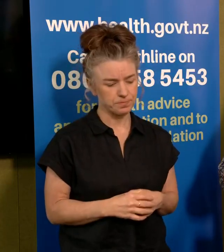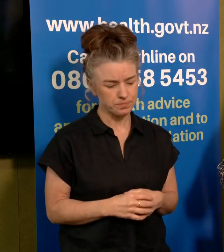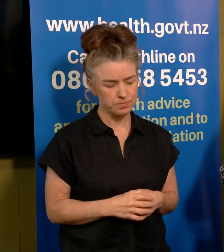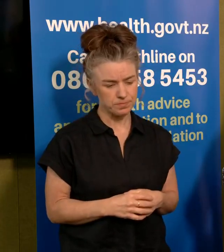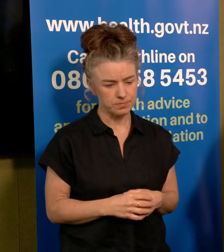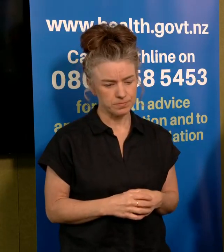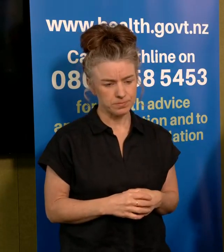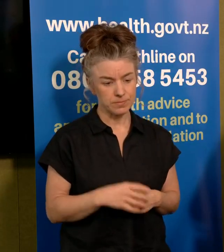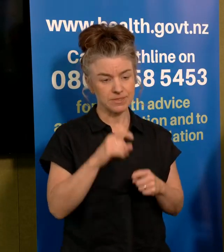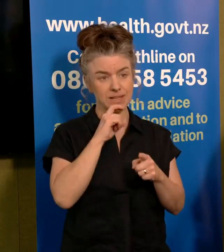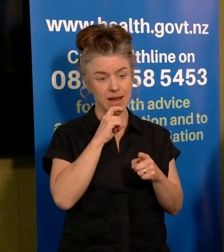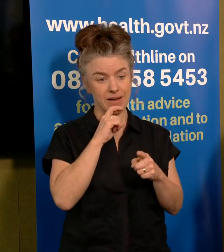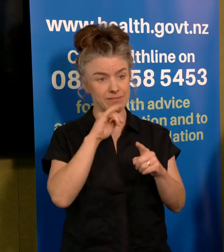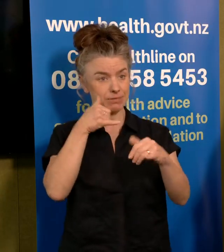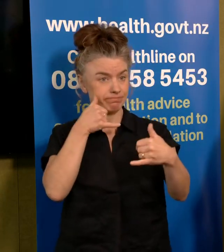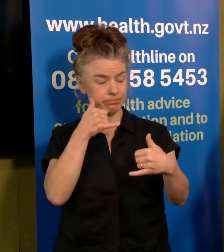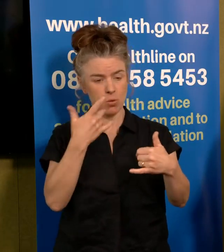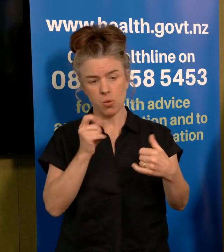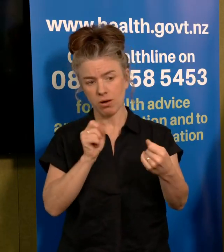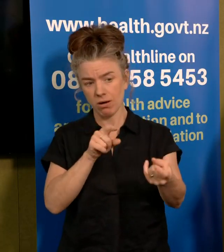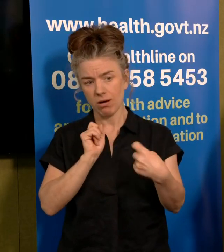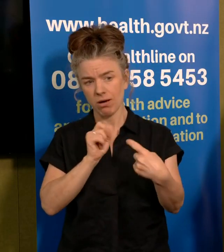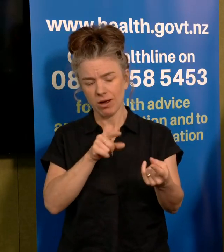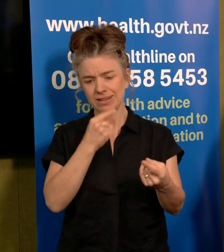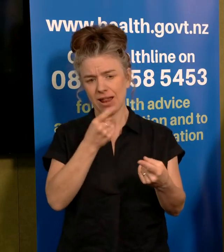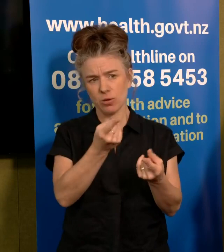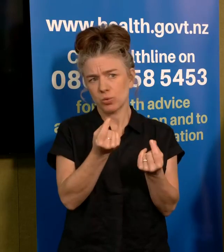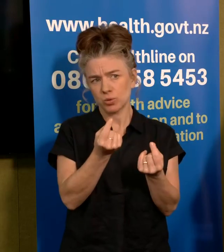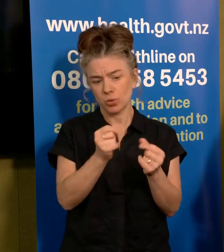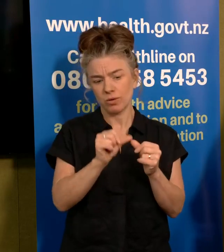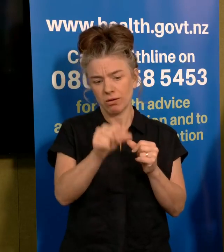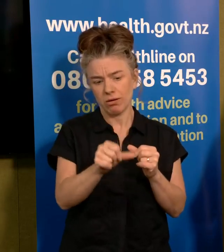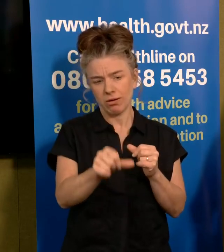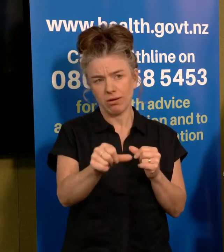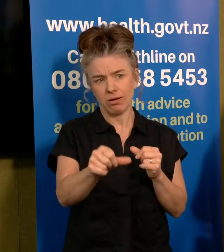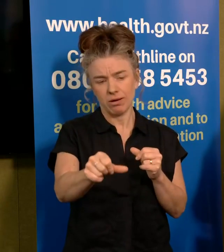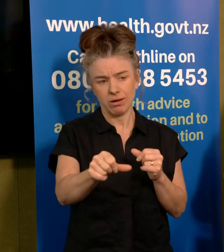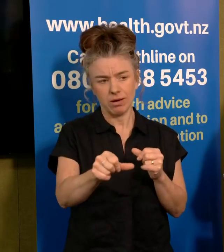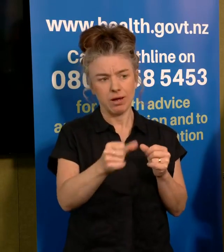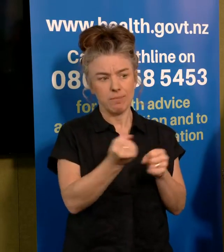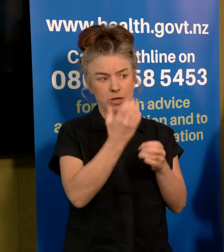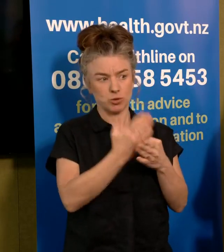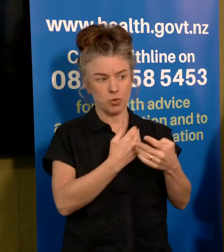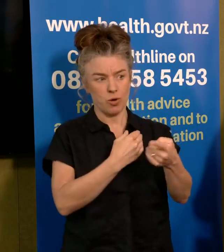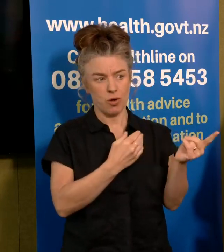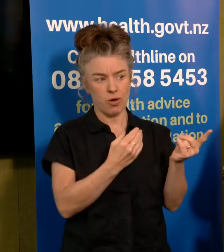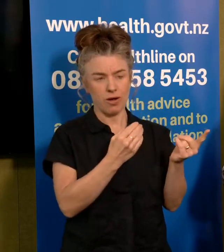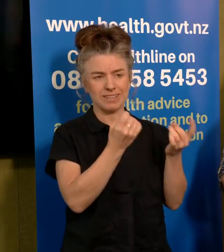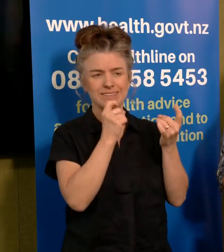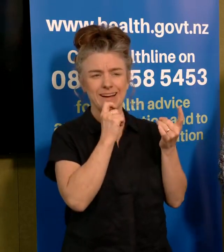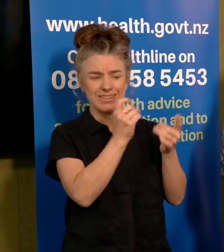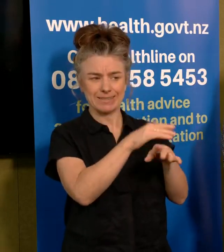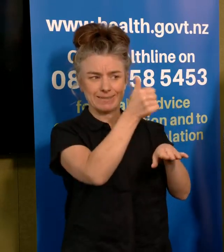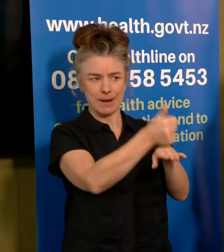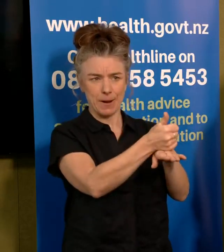They will be able to tell you and direct you where to go after that, and to make sure that people are ready and waiting so that you can receive the care